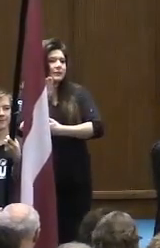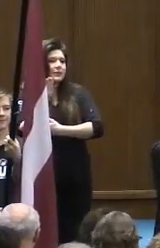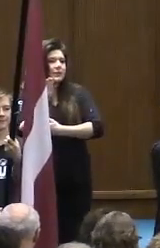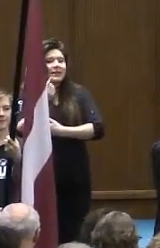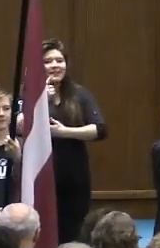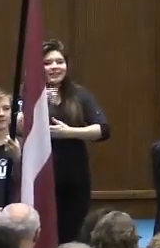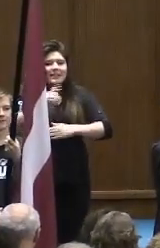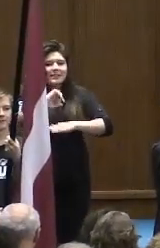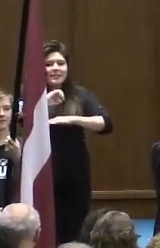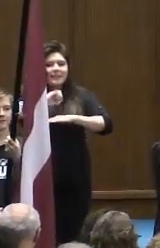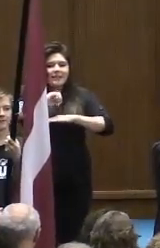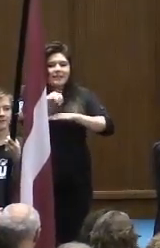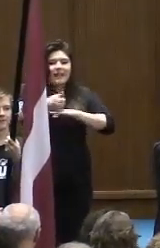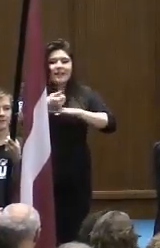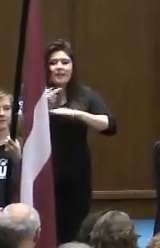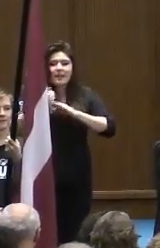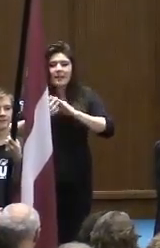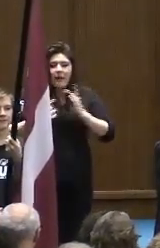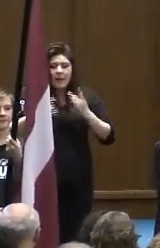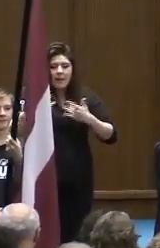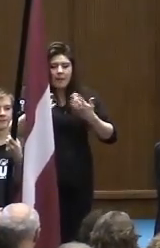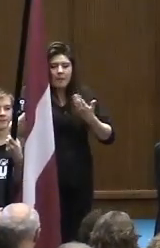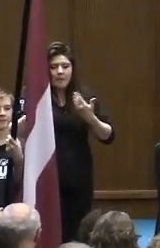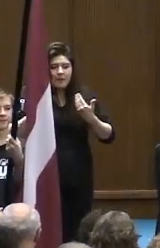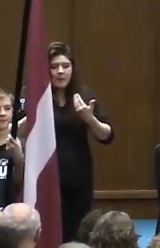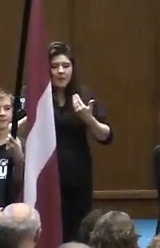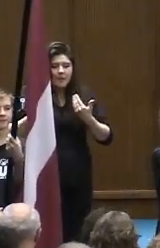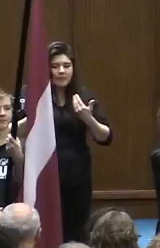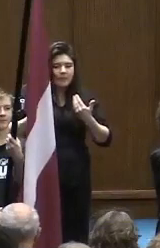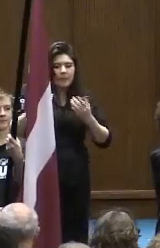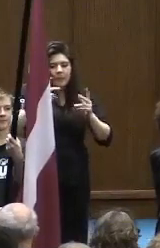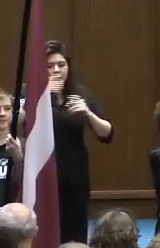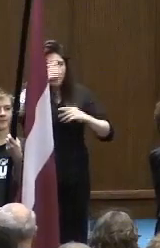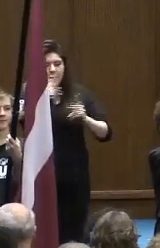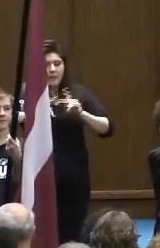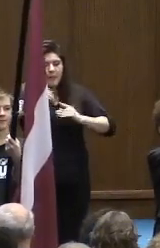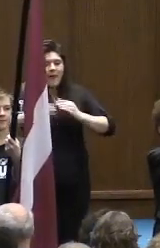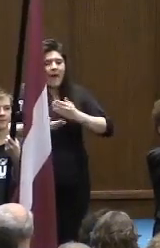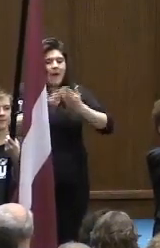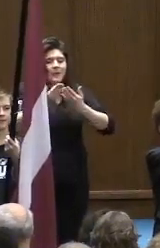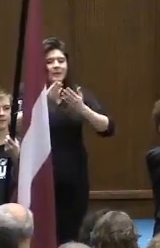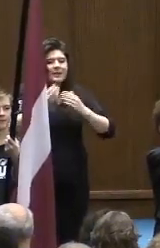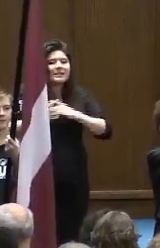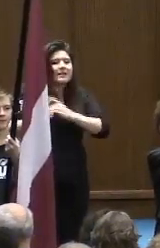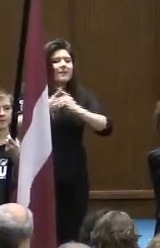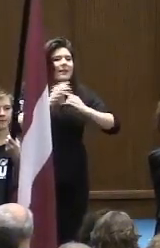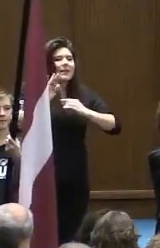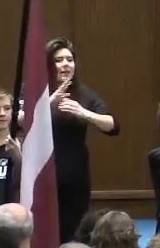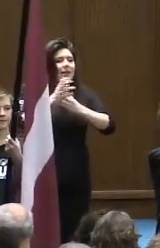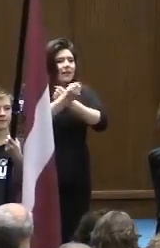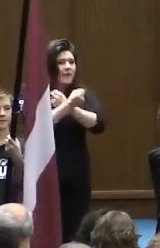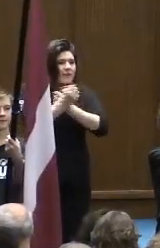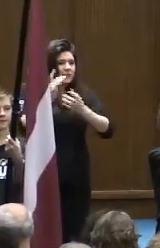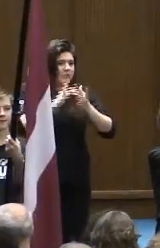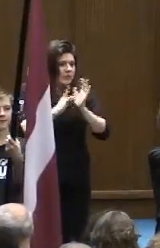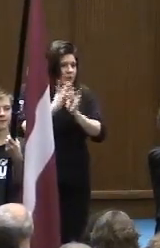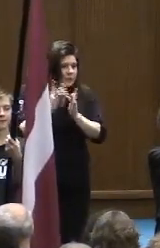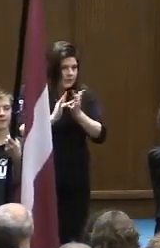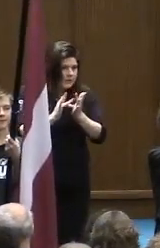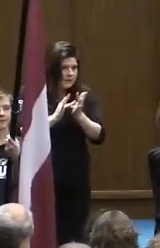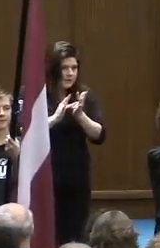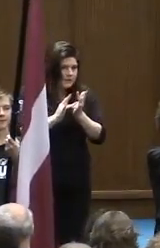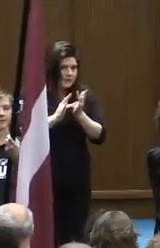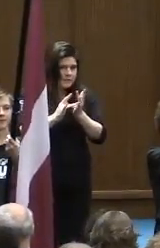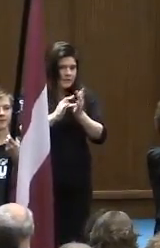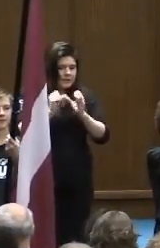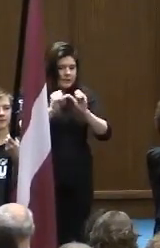the young people up to not just have a love for Jesus, but to defend the love of Jesus that they have. And if